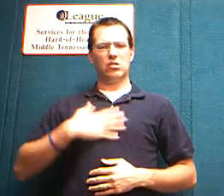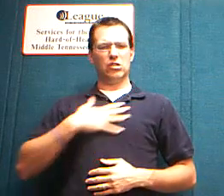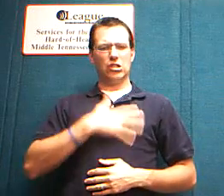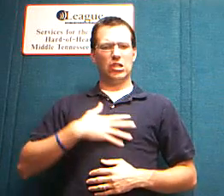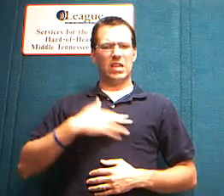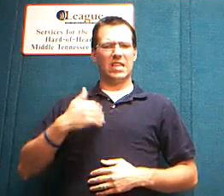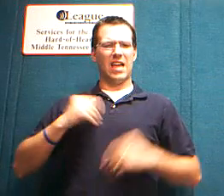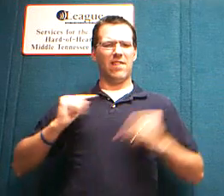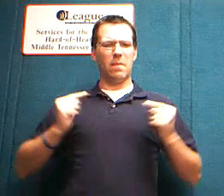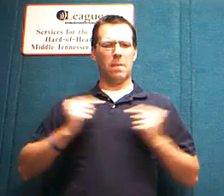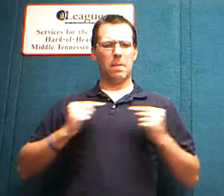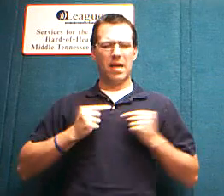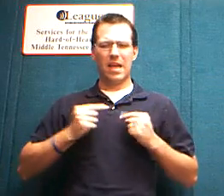or abdomen.